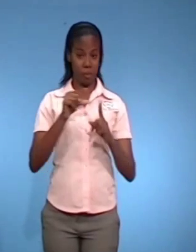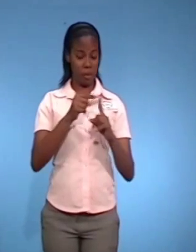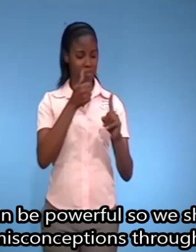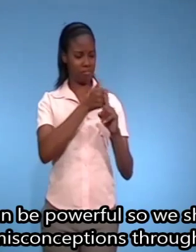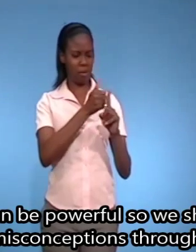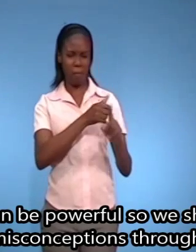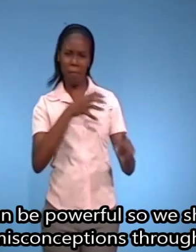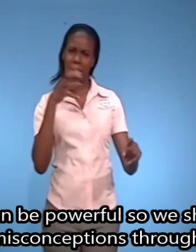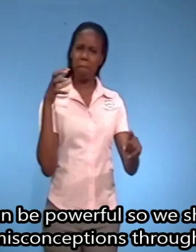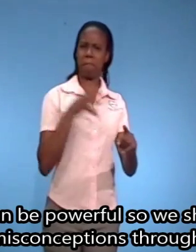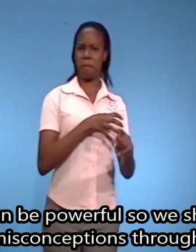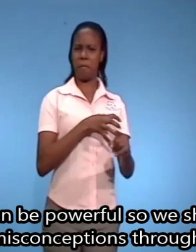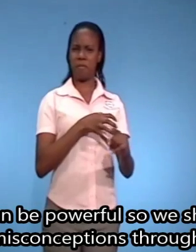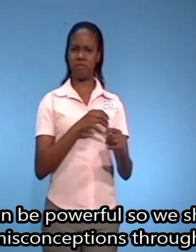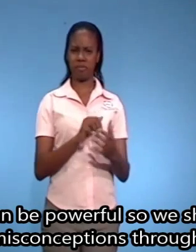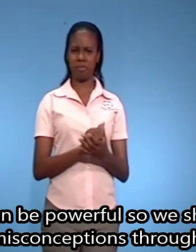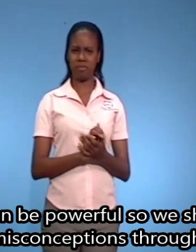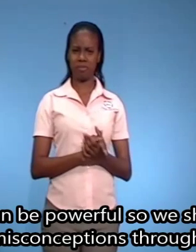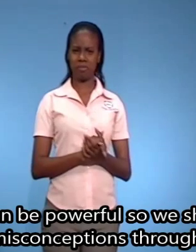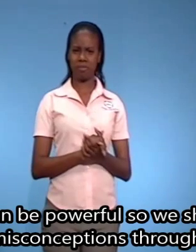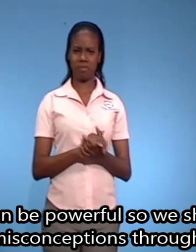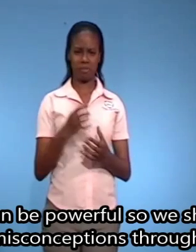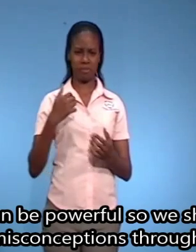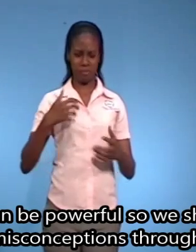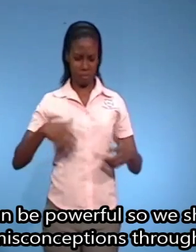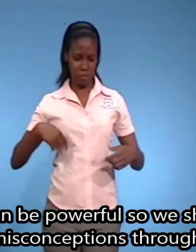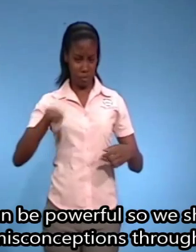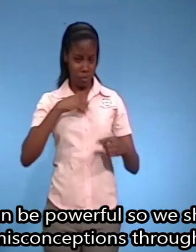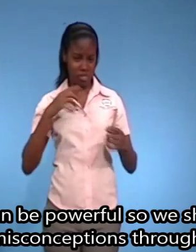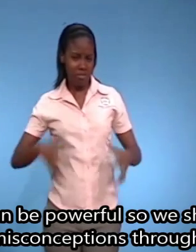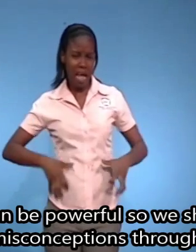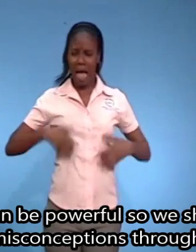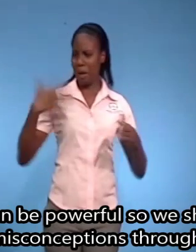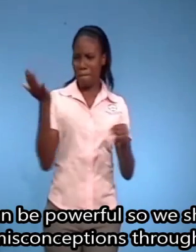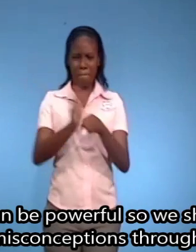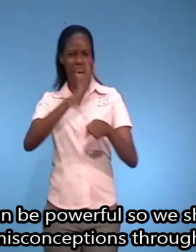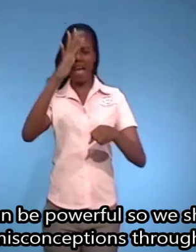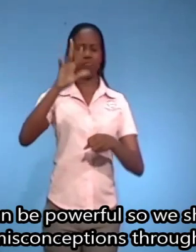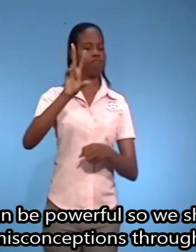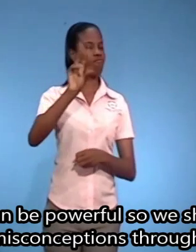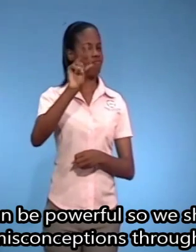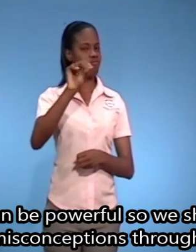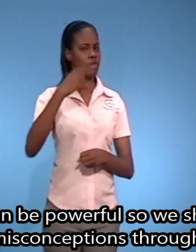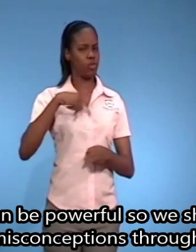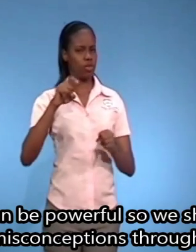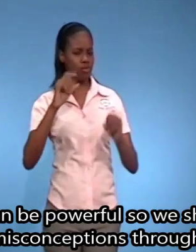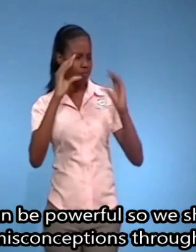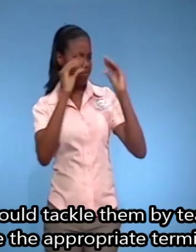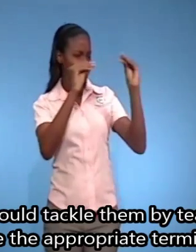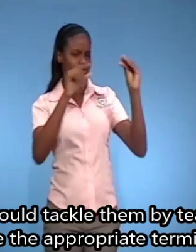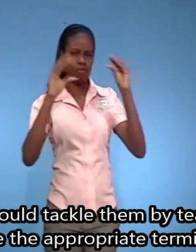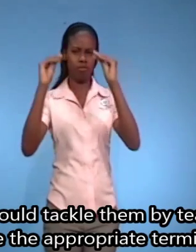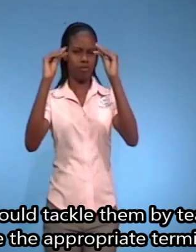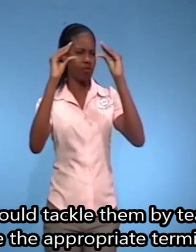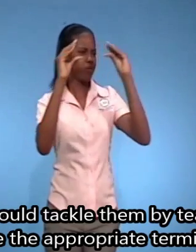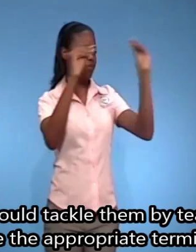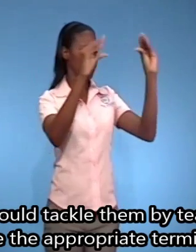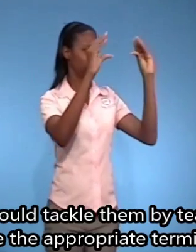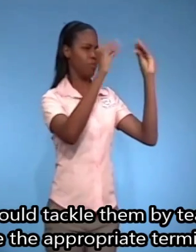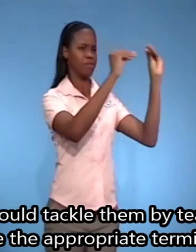Words can be powerful, so we should not tackle misconceptions through anger. We should tackle them by teaching